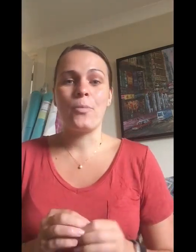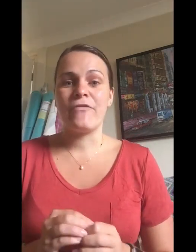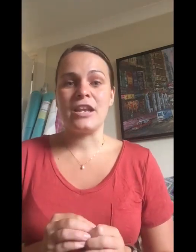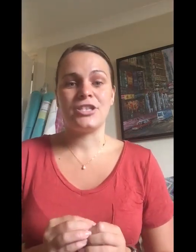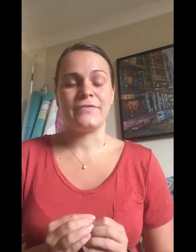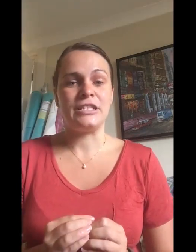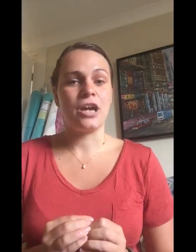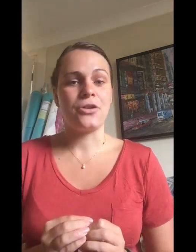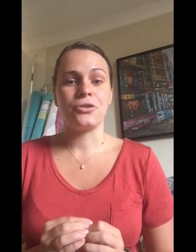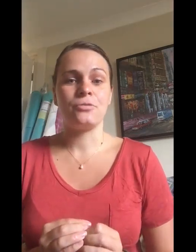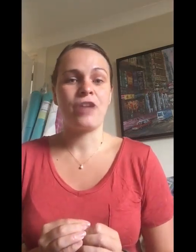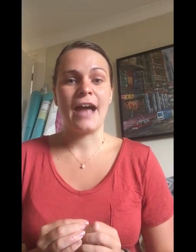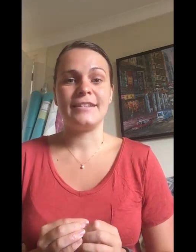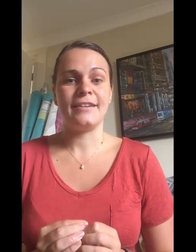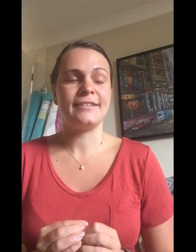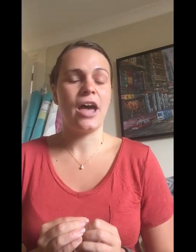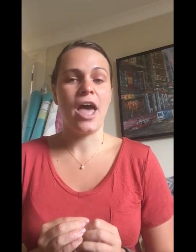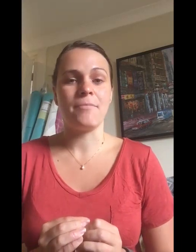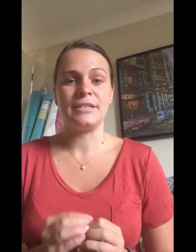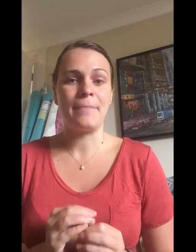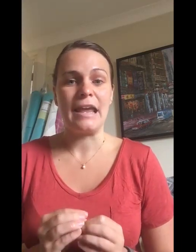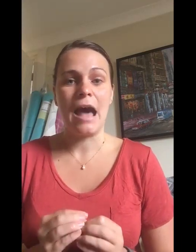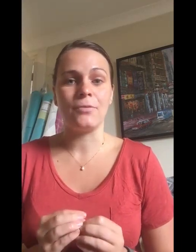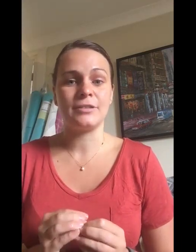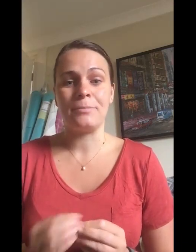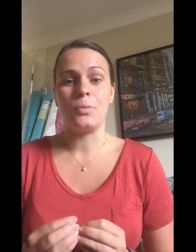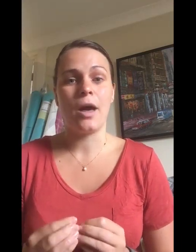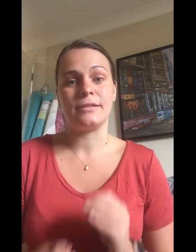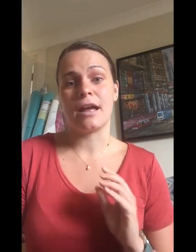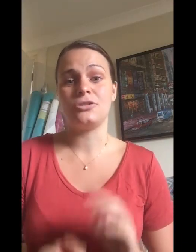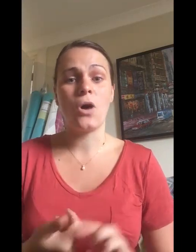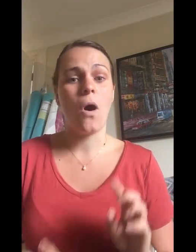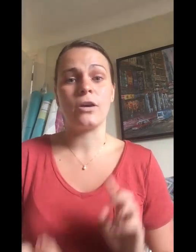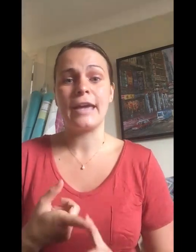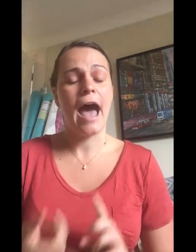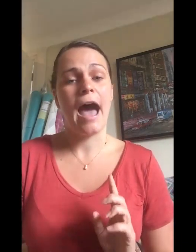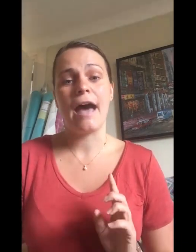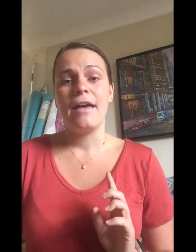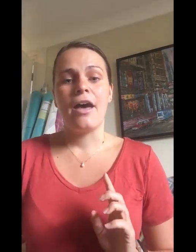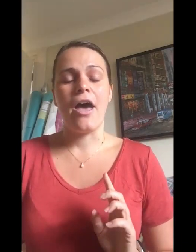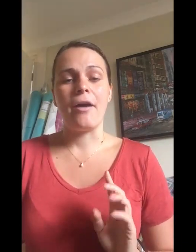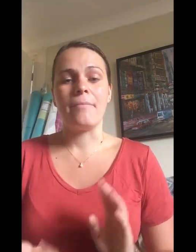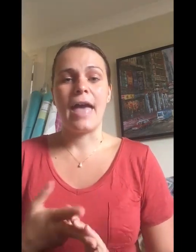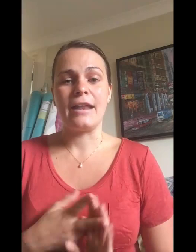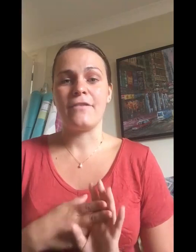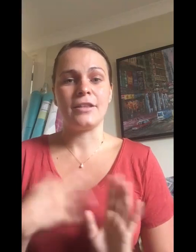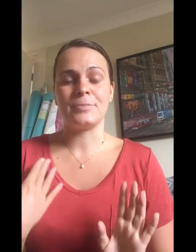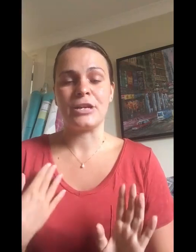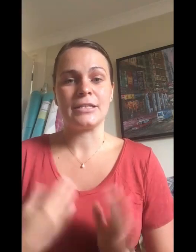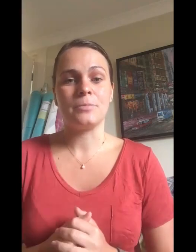we finish this video, you can practice spelling out simple words like dog, cat, anything that springs to